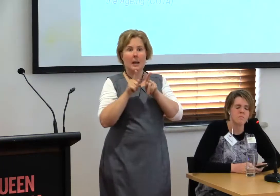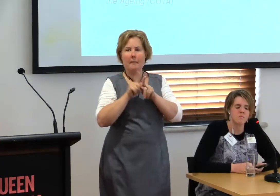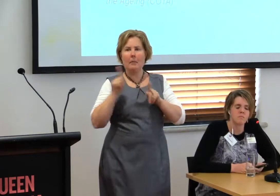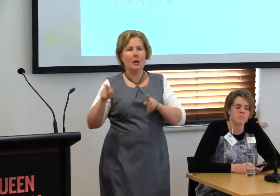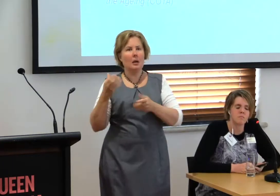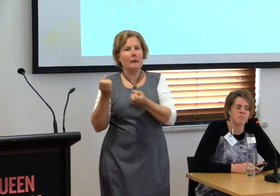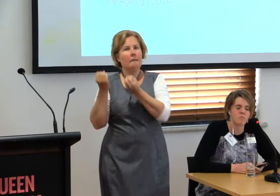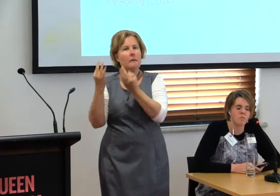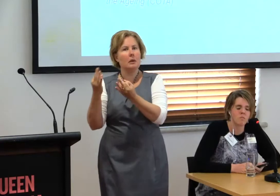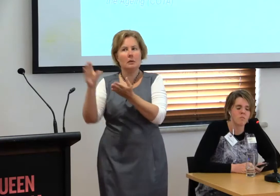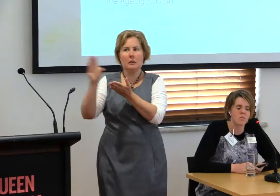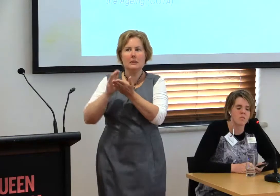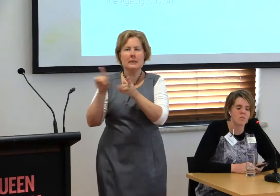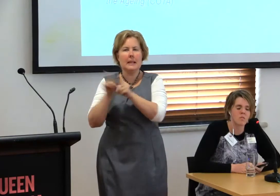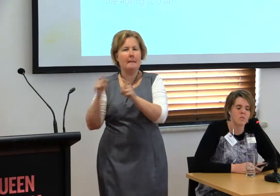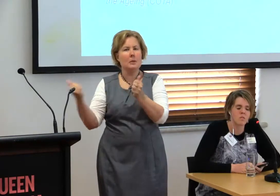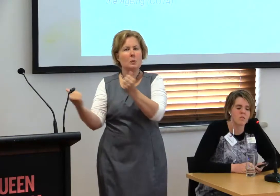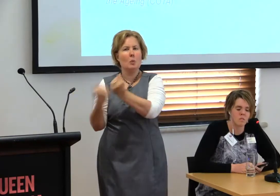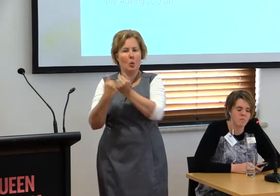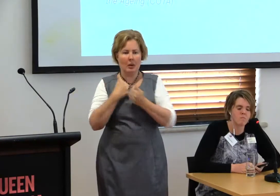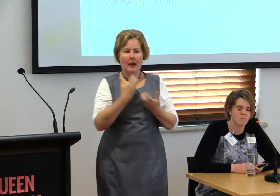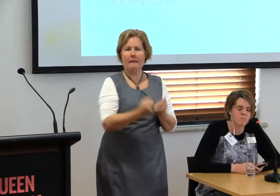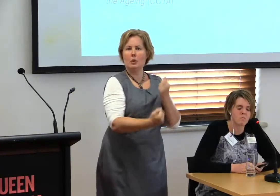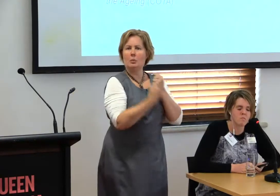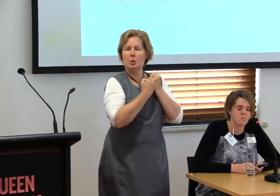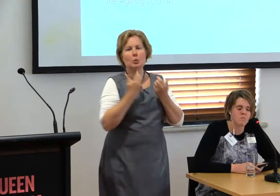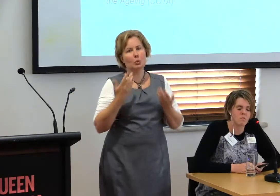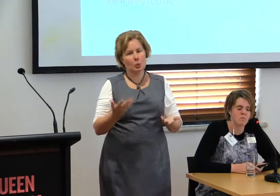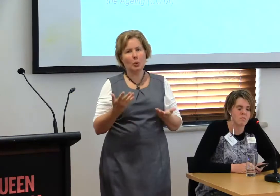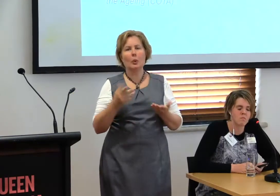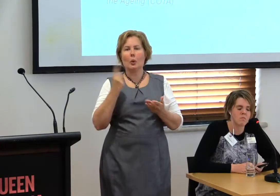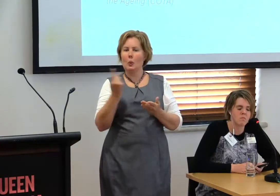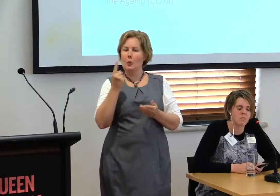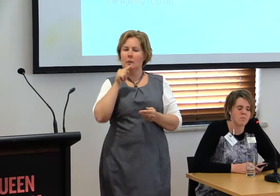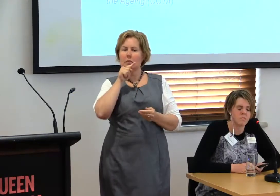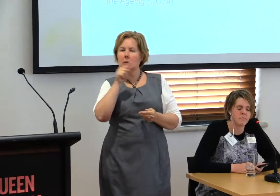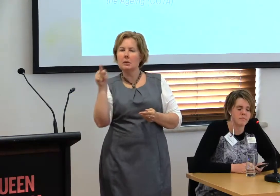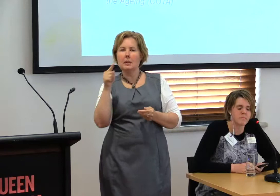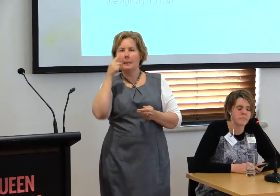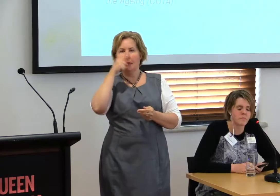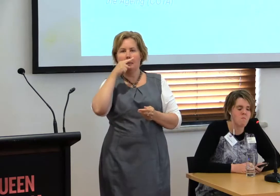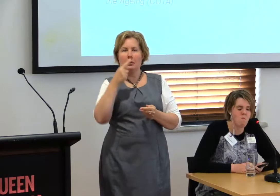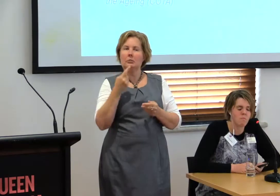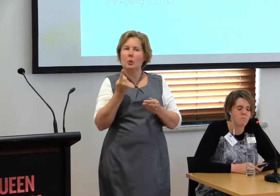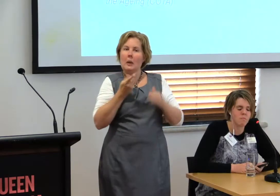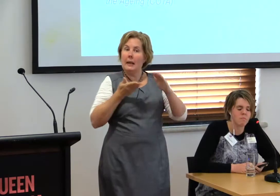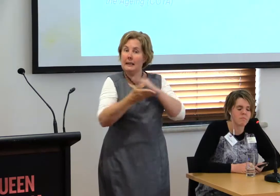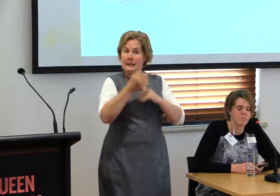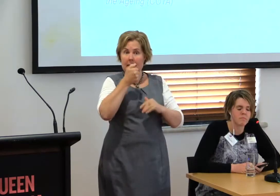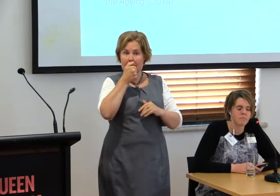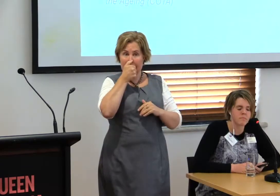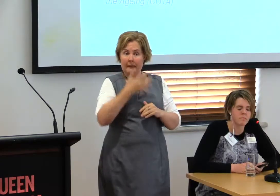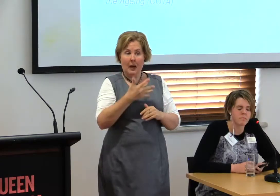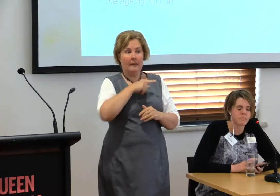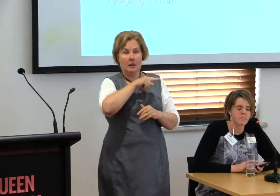them to have that same support. So for those who are in the older age bracket of being over 65, I